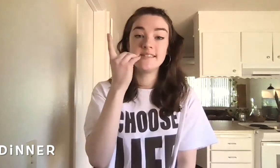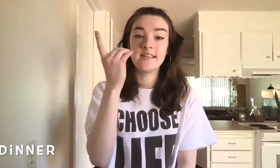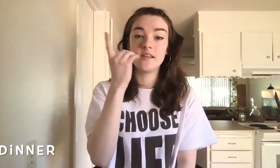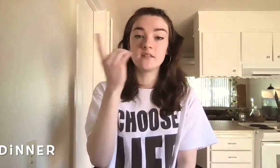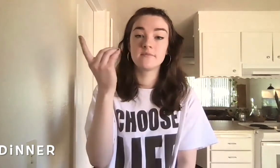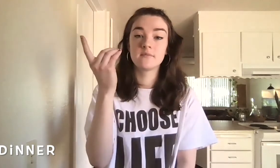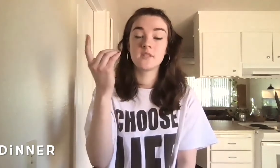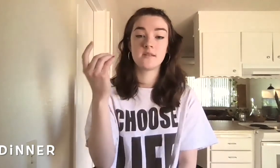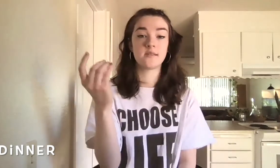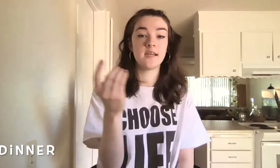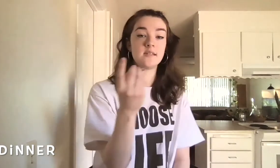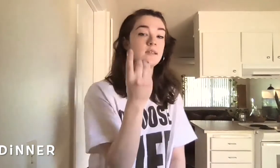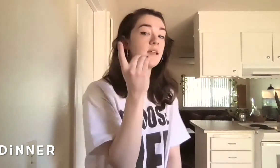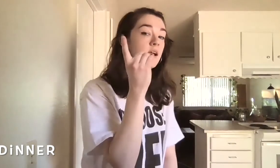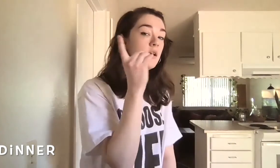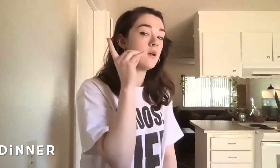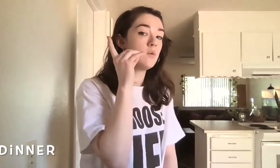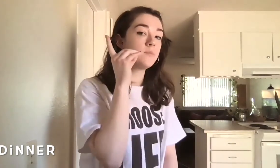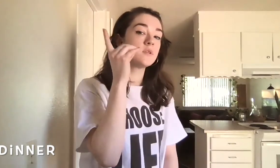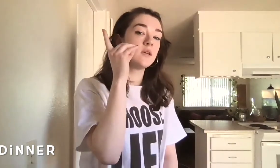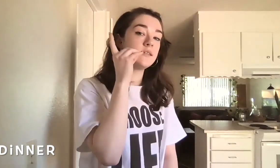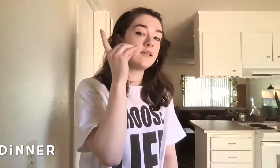Dinner. Turn to the side, you can see that. Oops. Dinner.